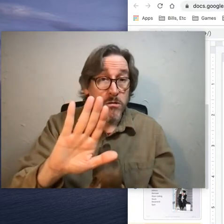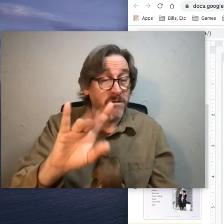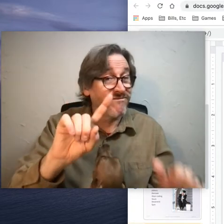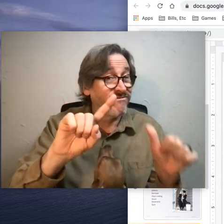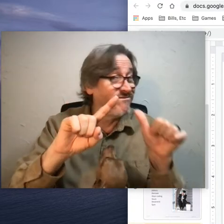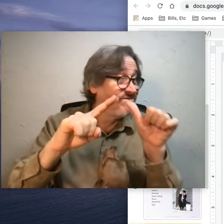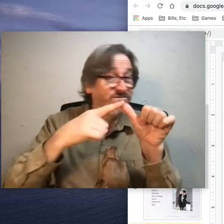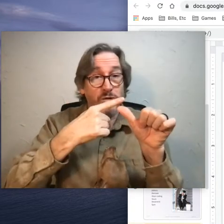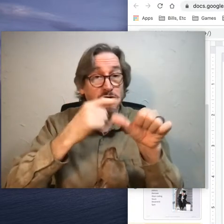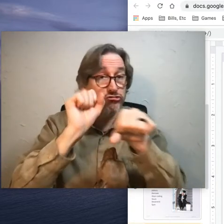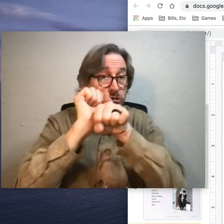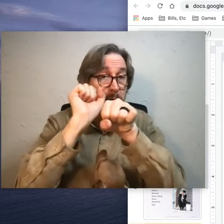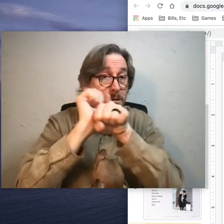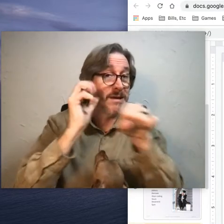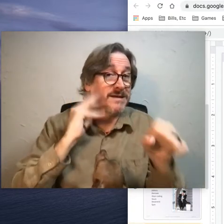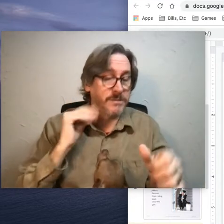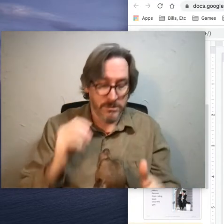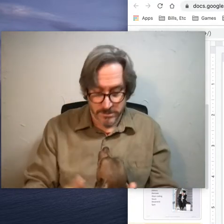Your